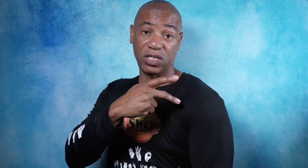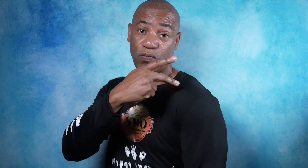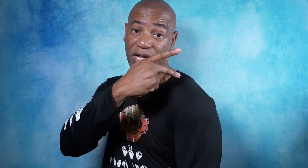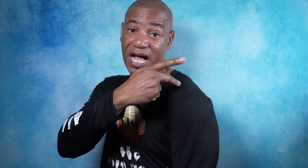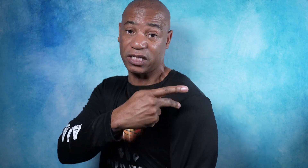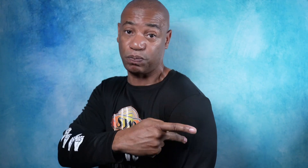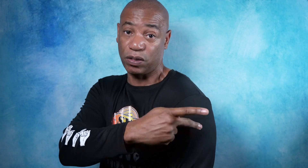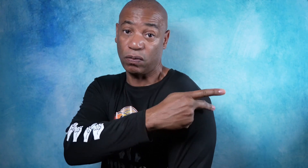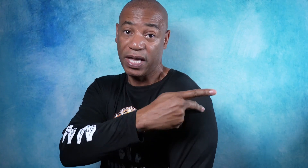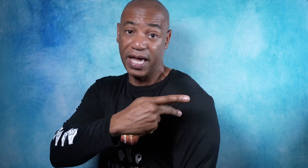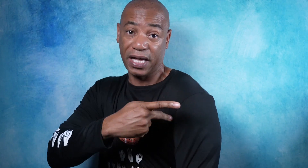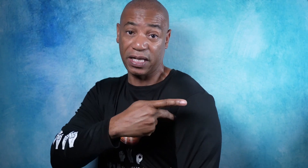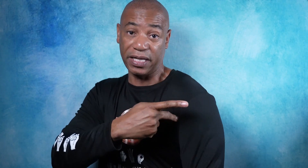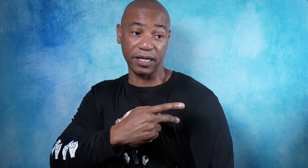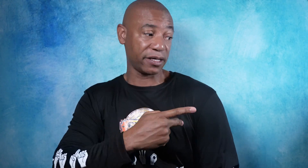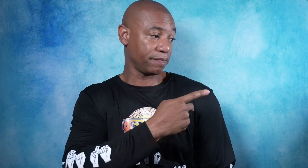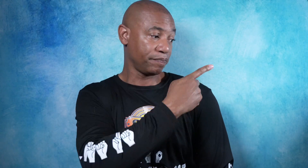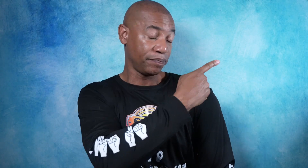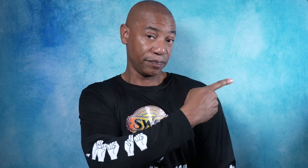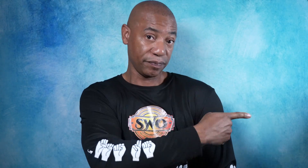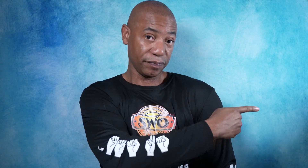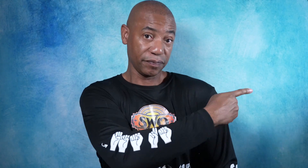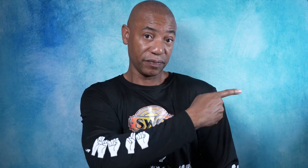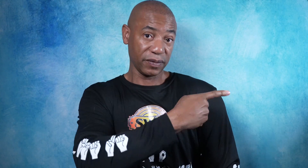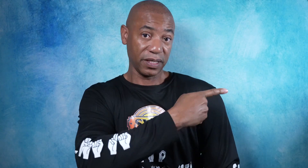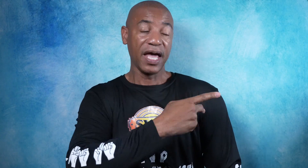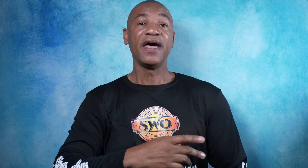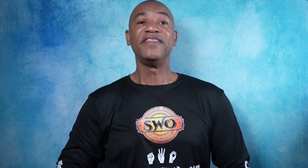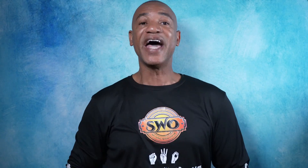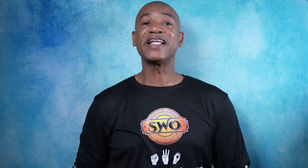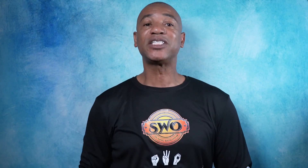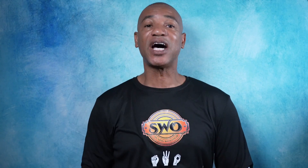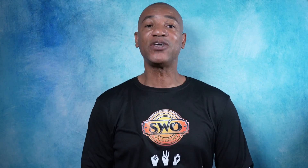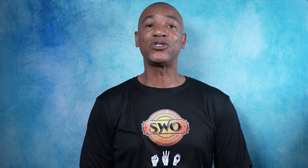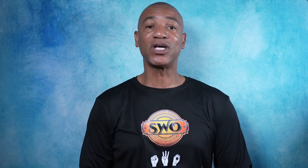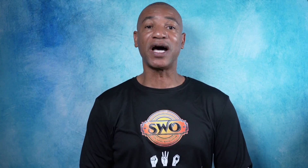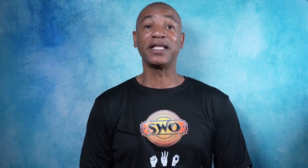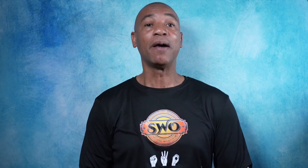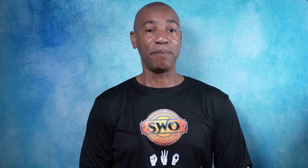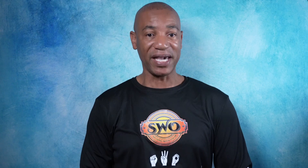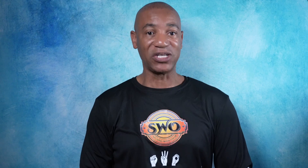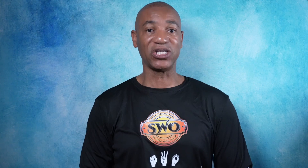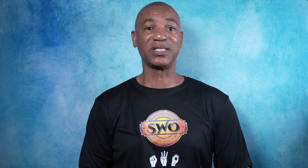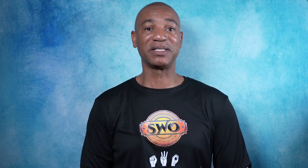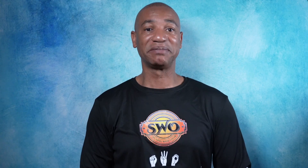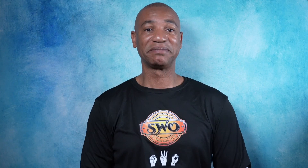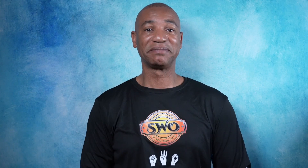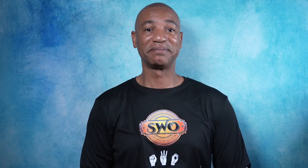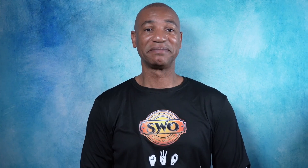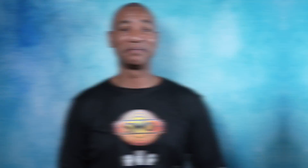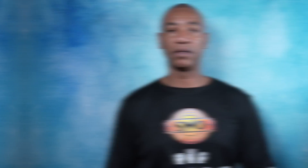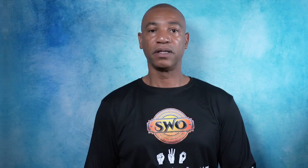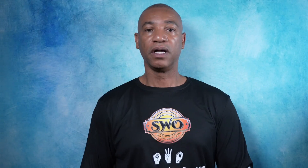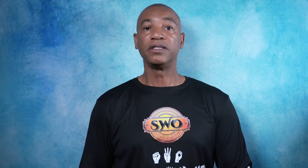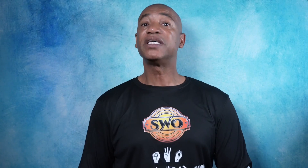did with hospital and clinic. That is how you sign patient. To